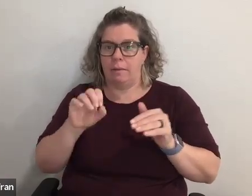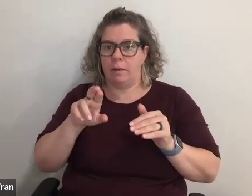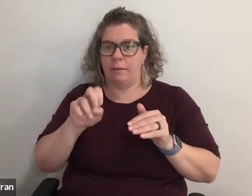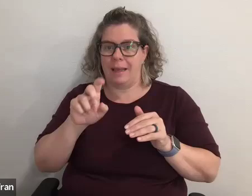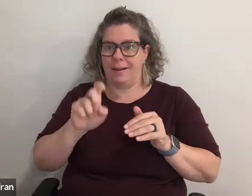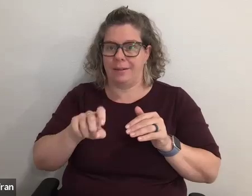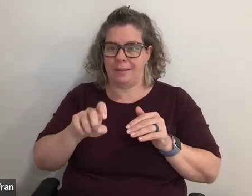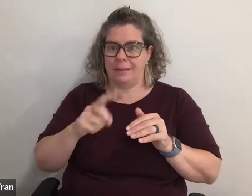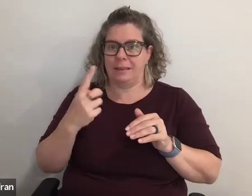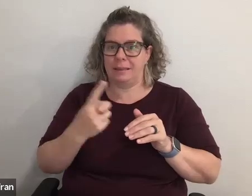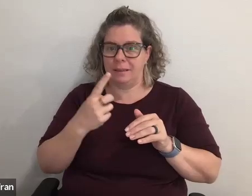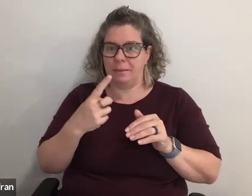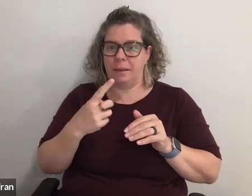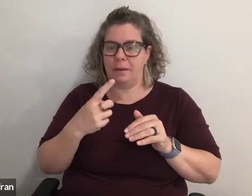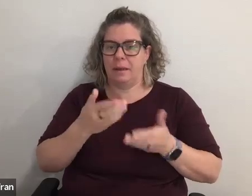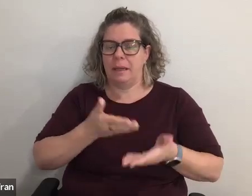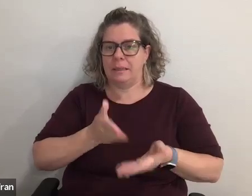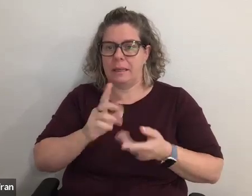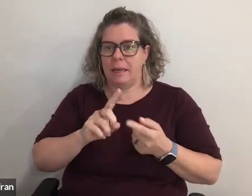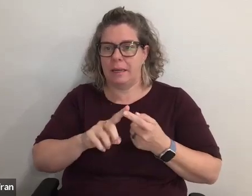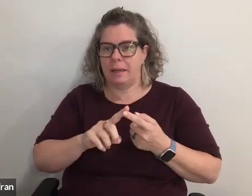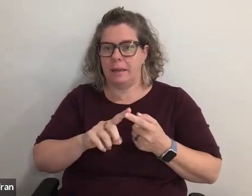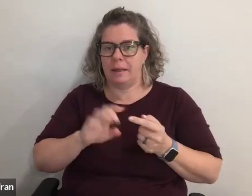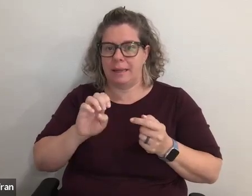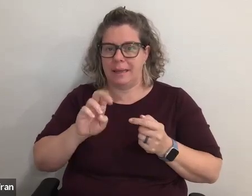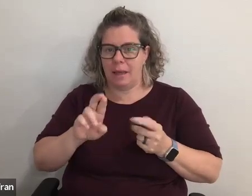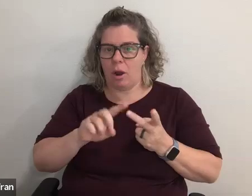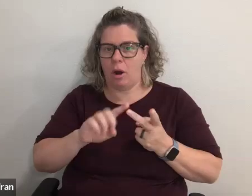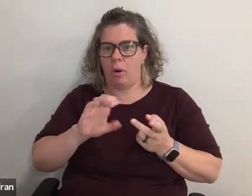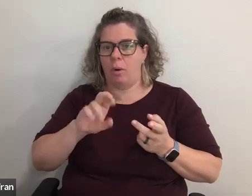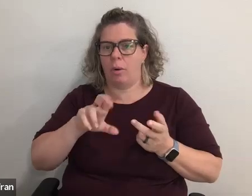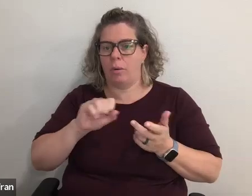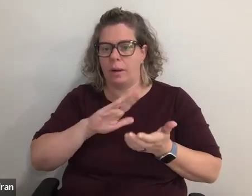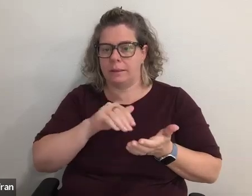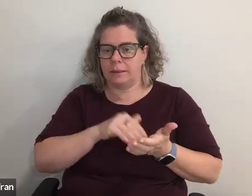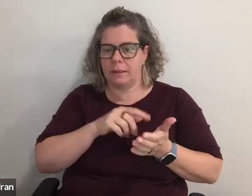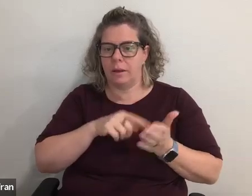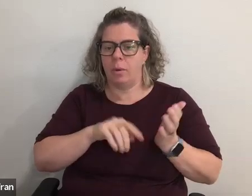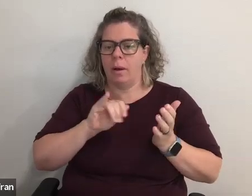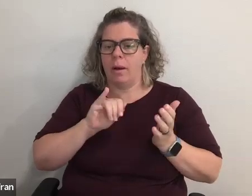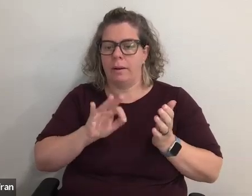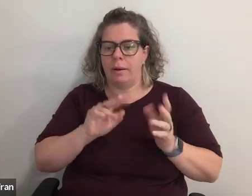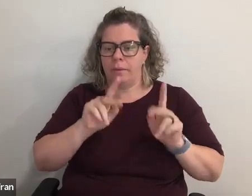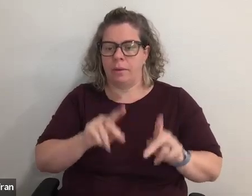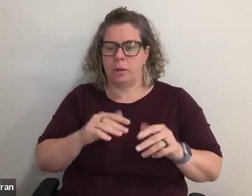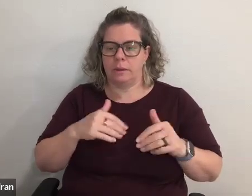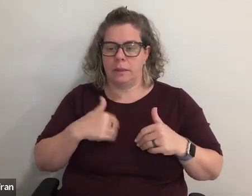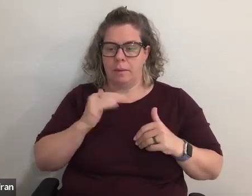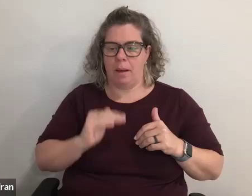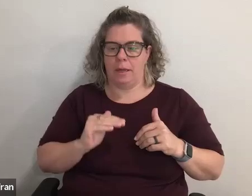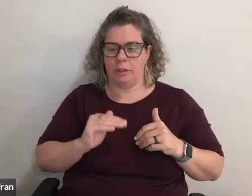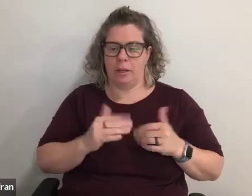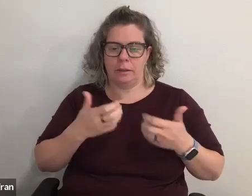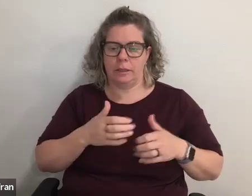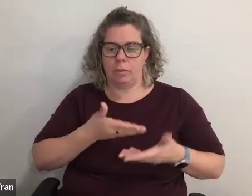needed, such as being taken to an ER or a crisis center. What if the individual is a minor child who does not